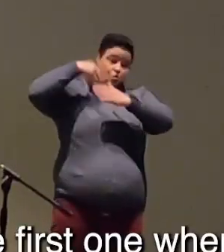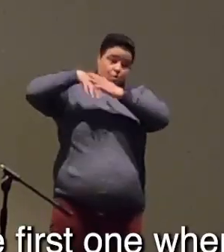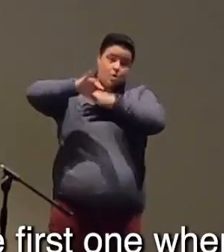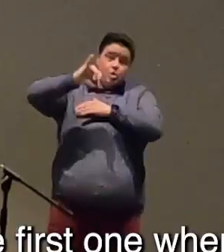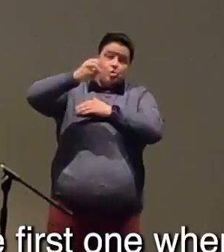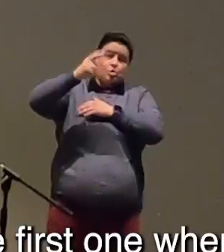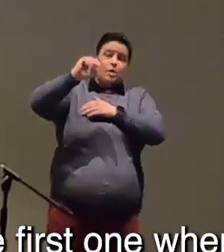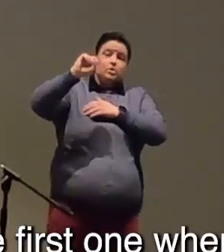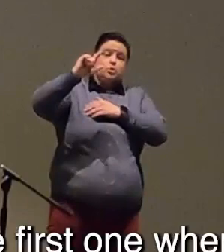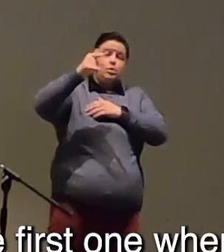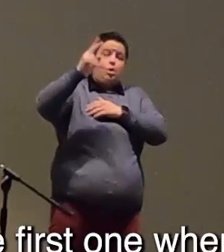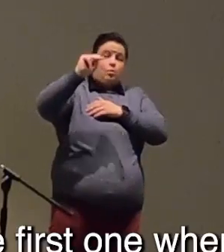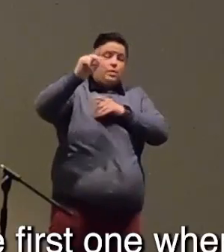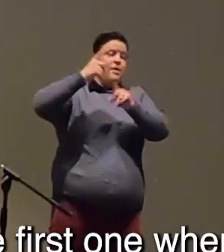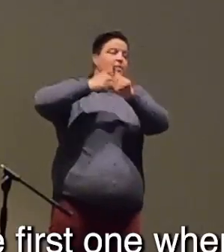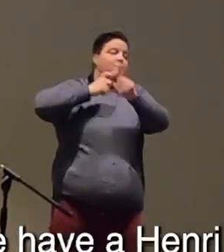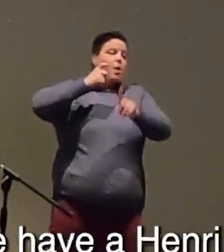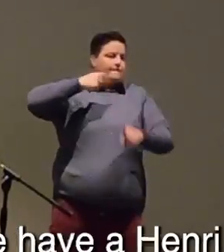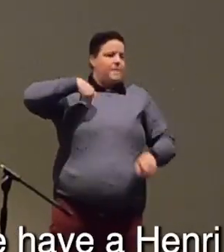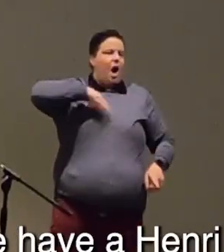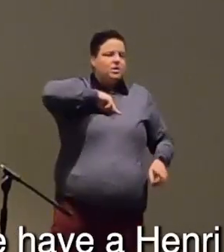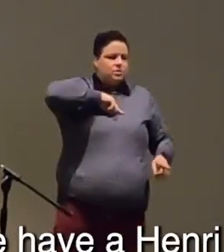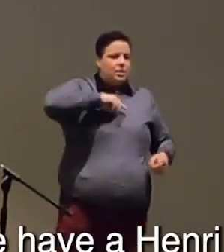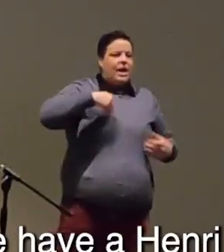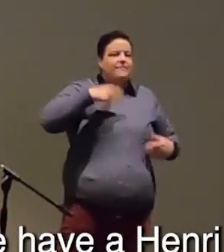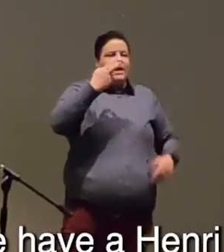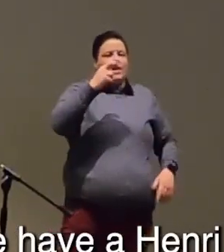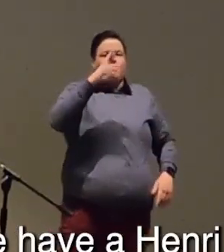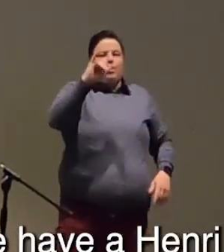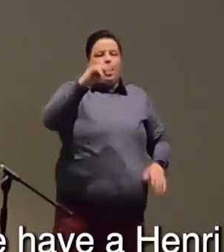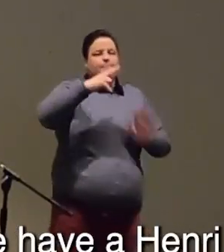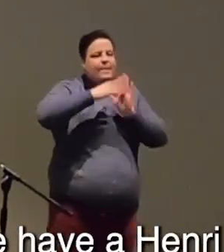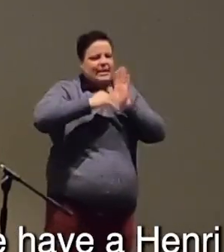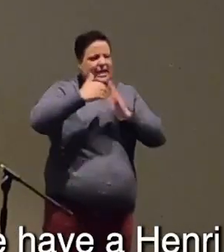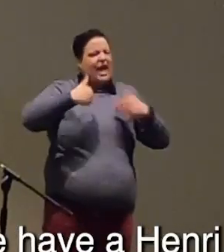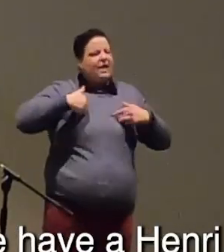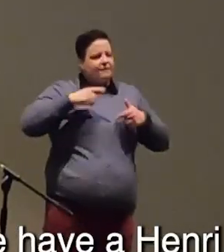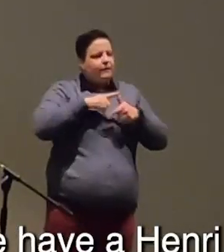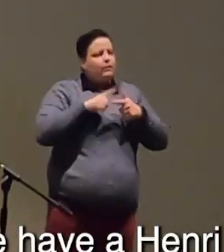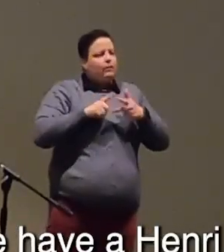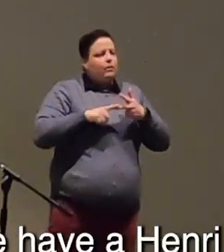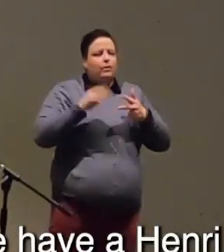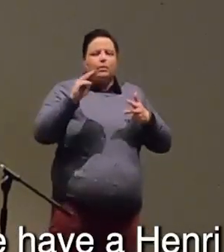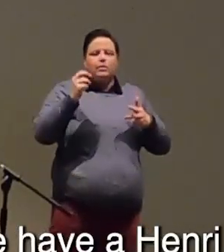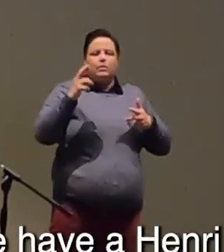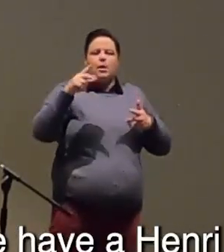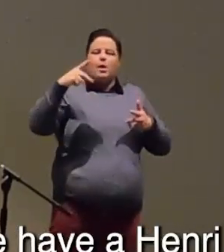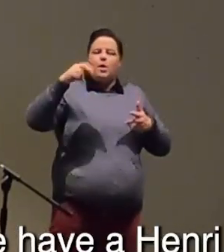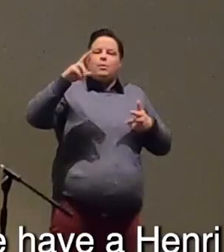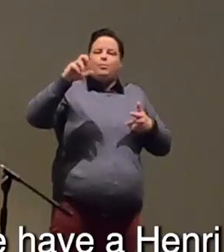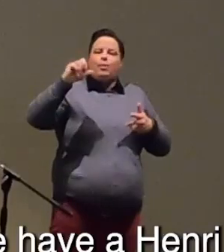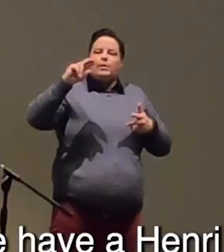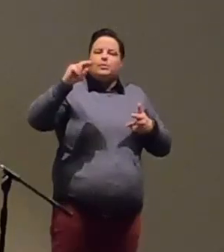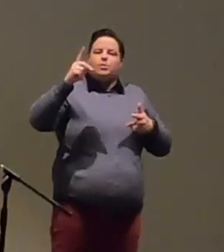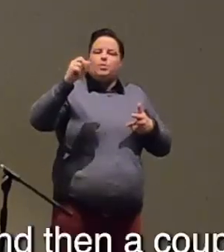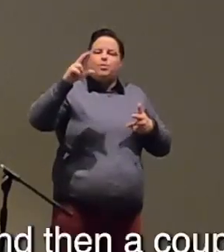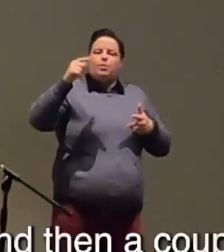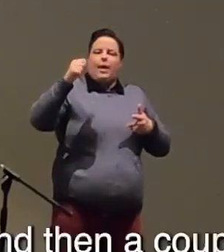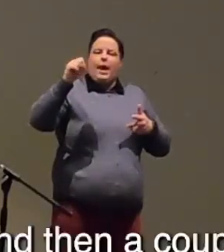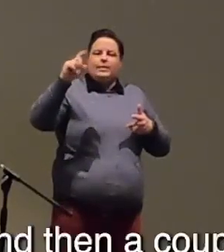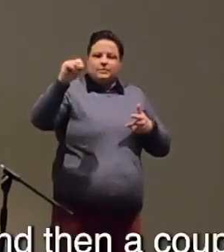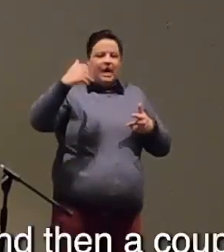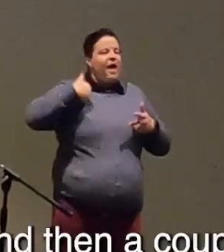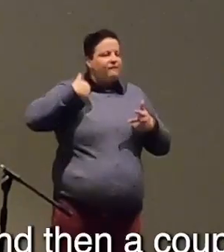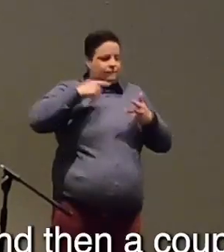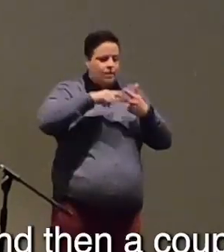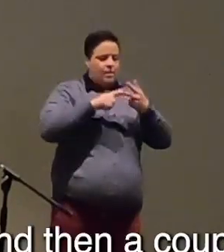by John Sloan, is from us. We have a Henry painting, Maurice Prendergast,